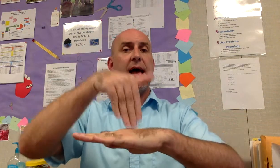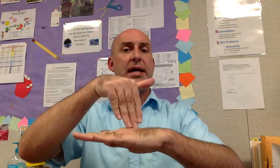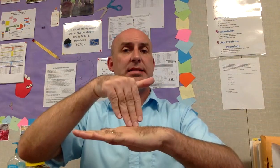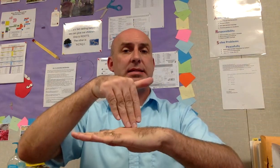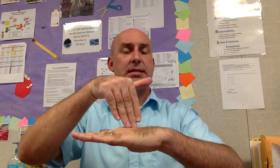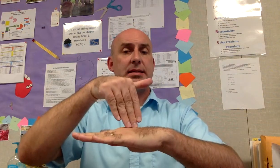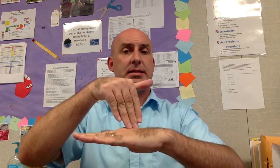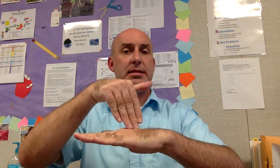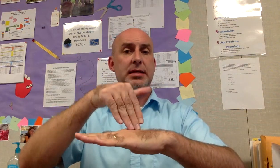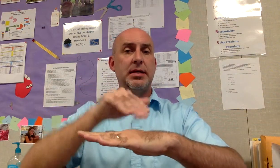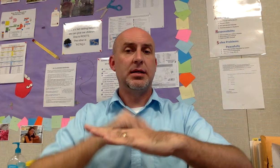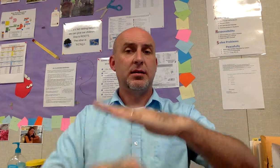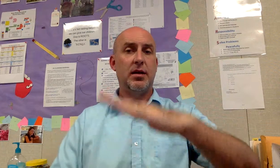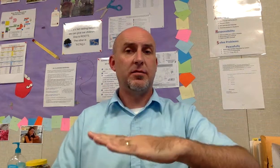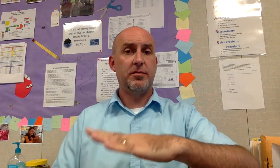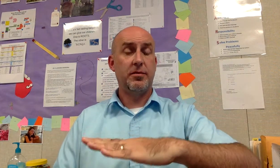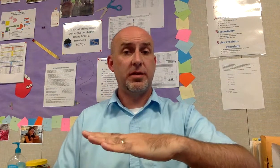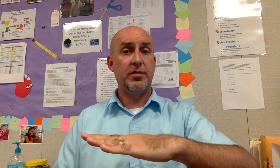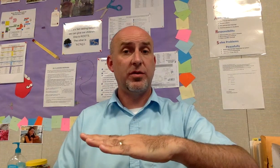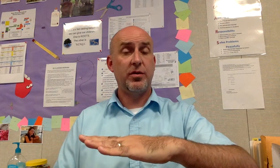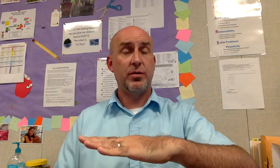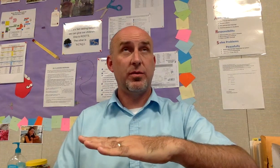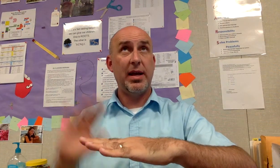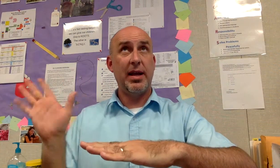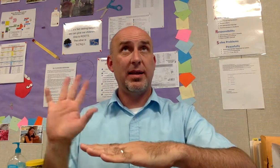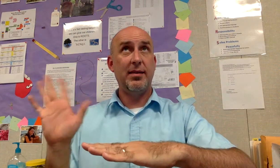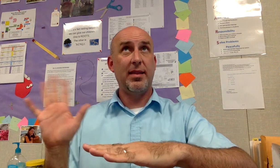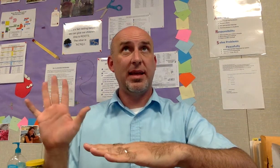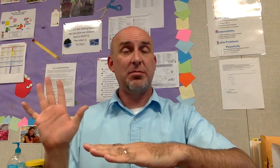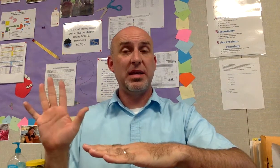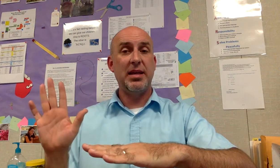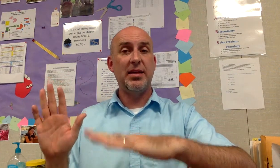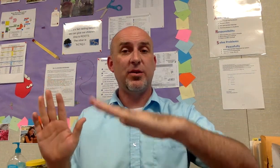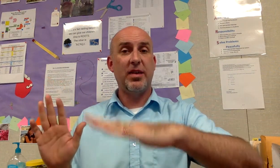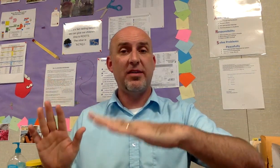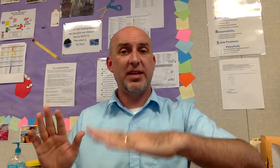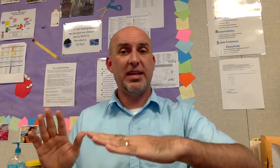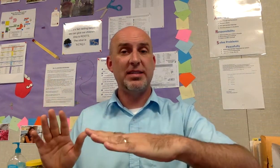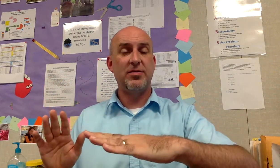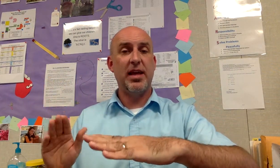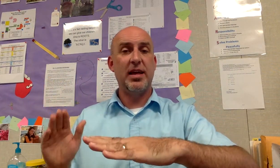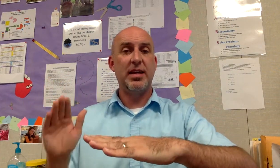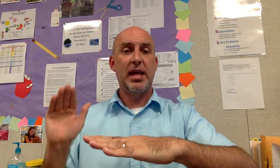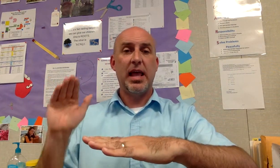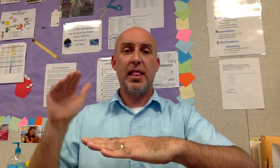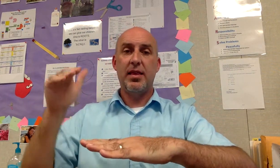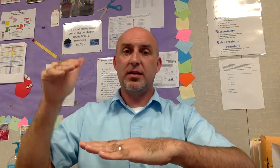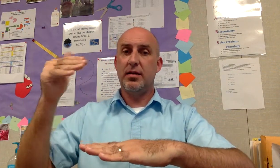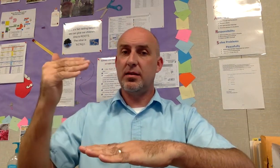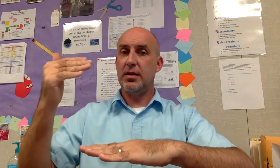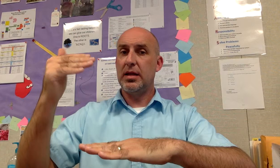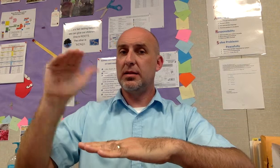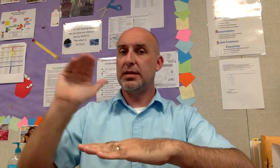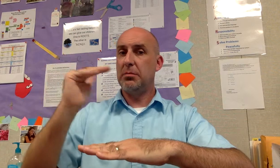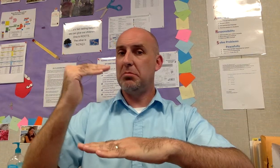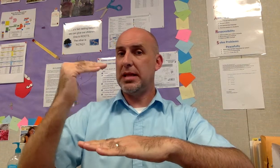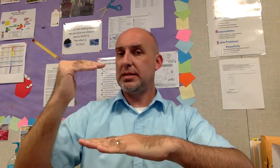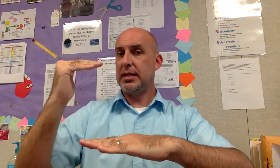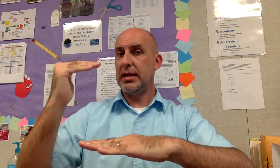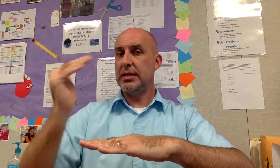At. You have, if you're right-handed like me, your left hand is flat, and then it's like bent like this,